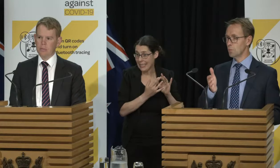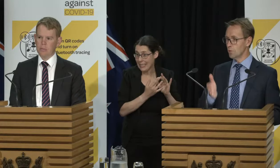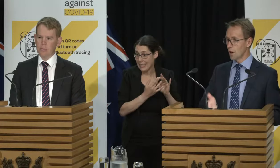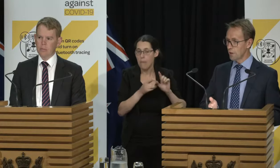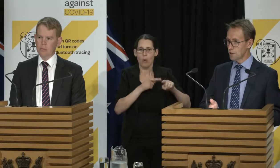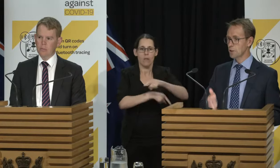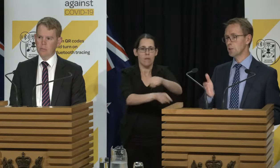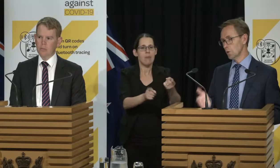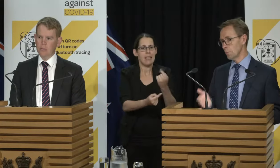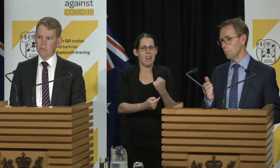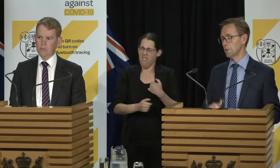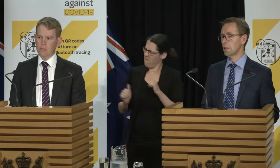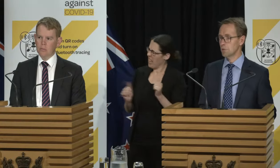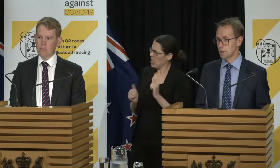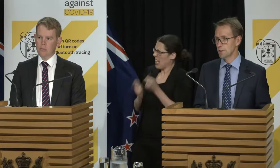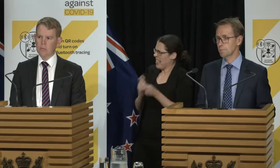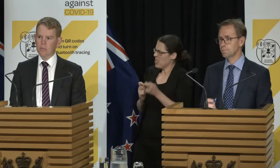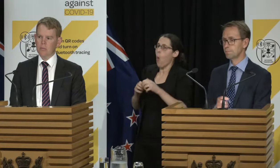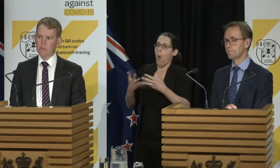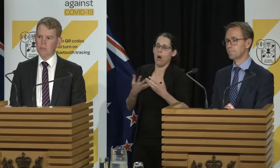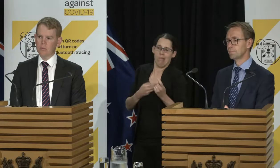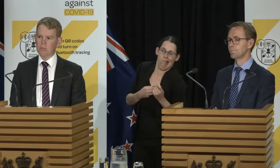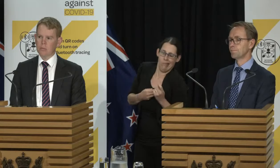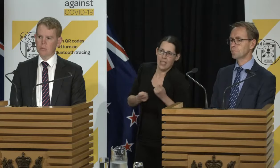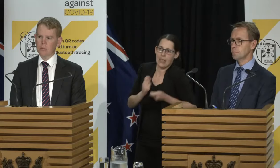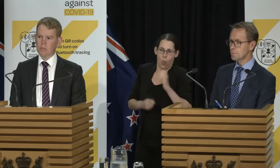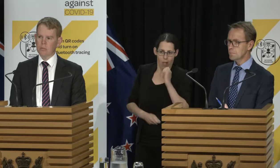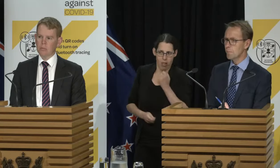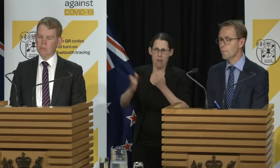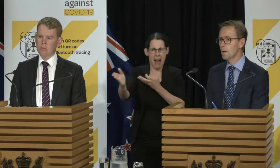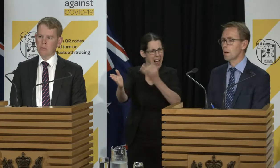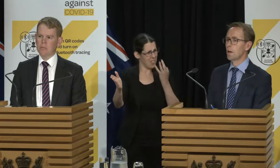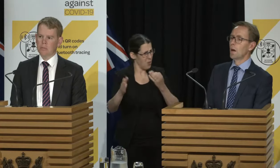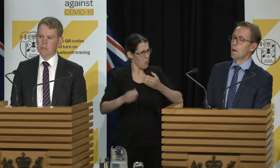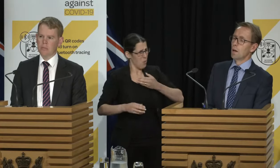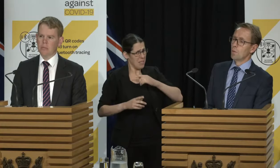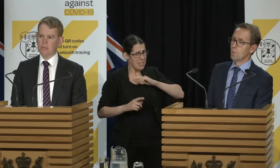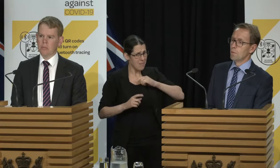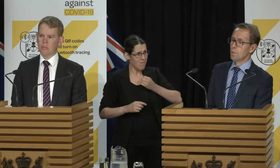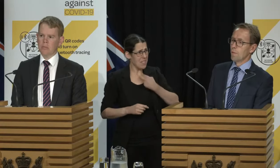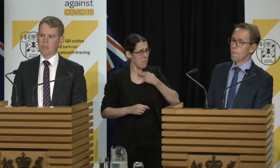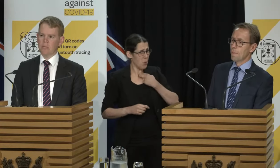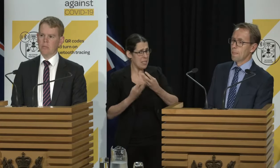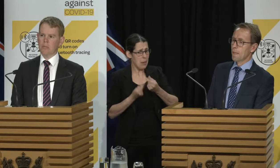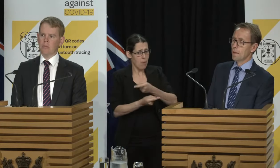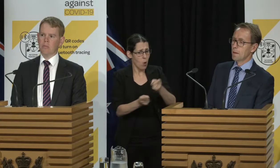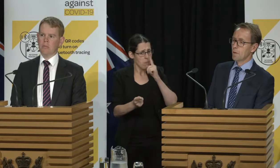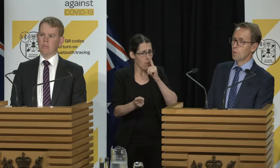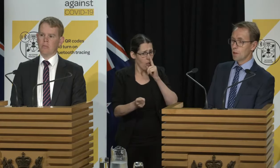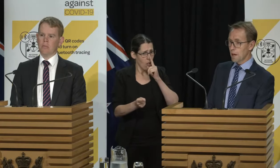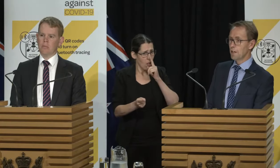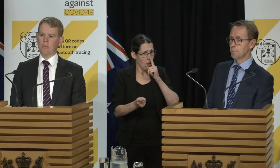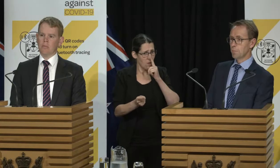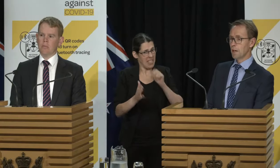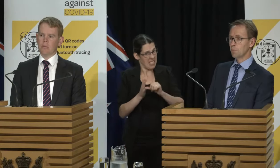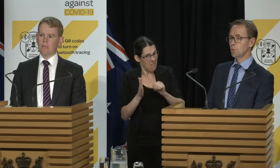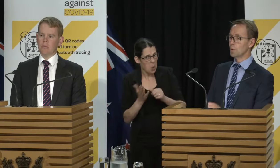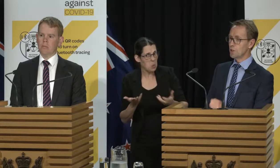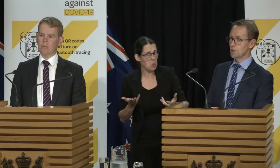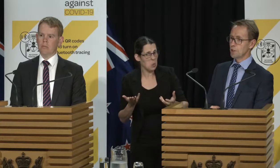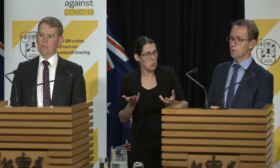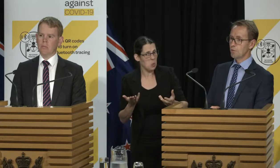have said, I've had a test or I'm about to have a test. It's pretty disappointing to you that some of these people haven't really been playing ball with the Ministry of Health. Well, they may have been